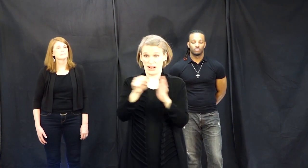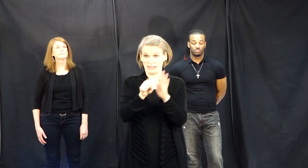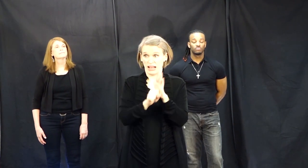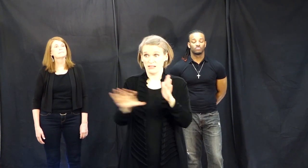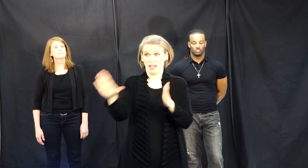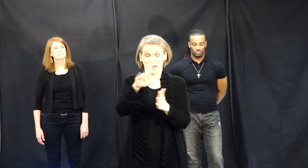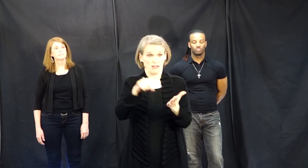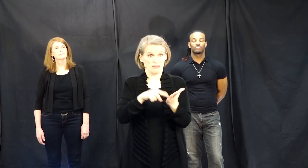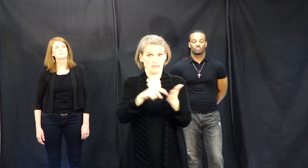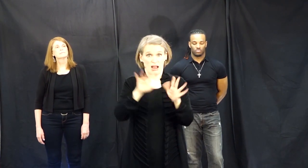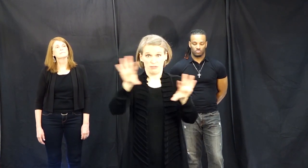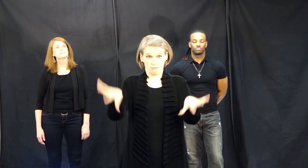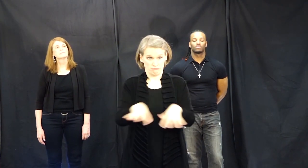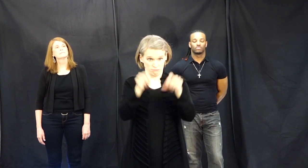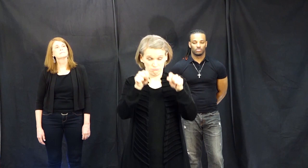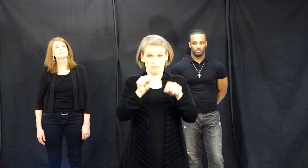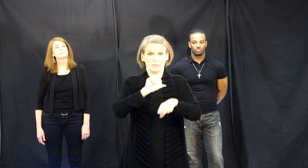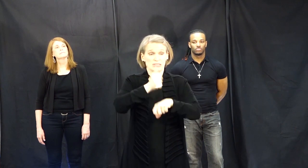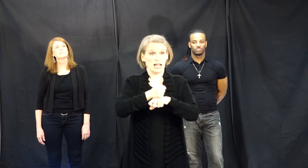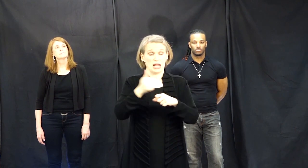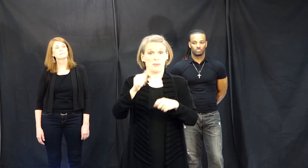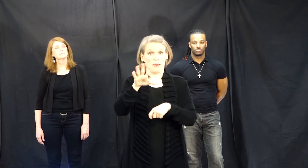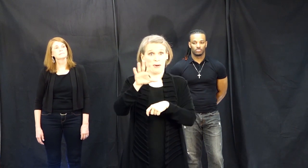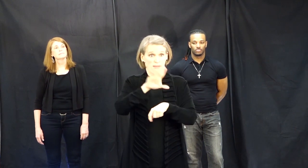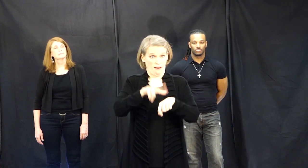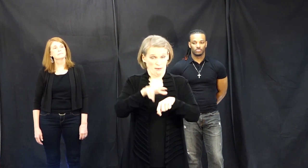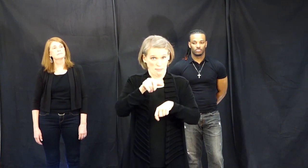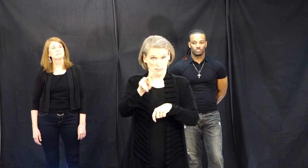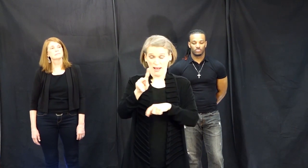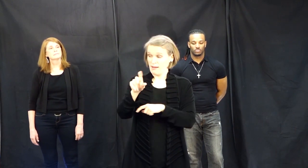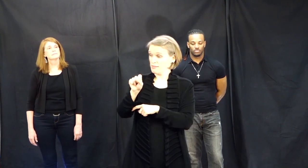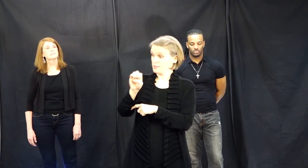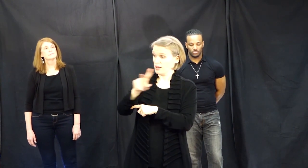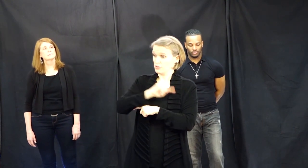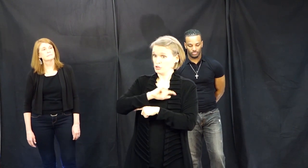establish a national bank. Secretary Jefferson, you have the floor, sir.